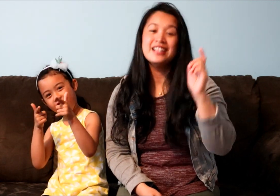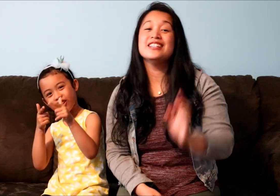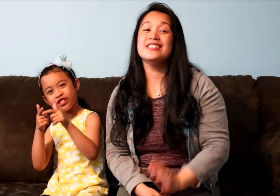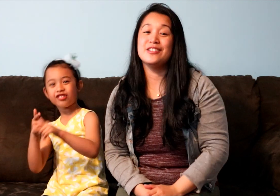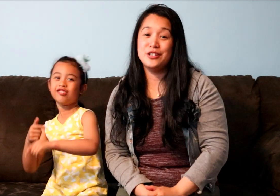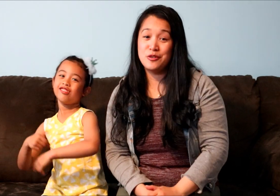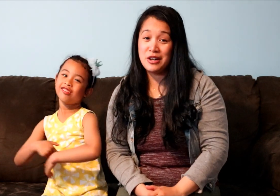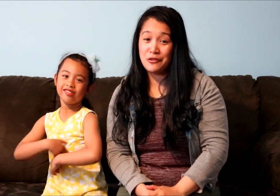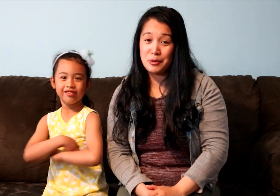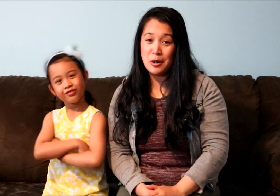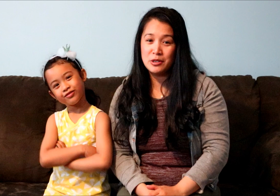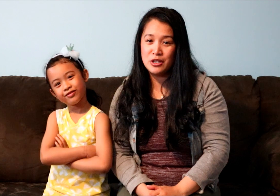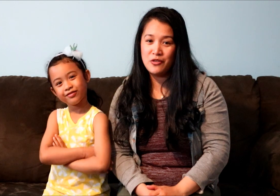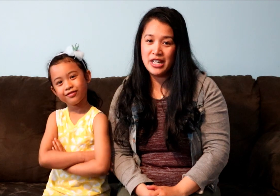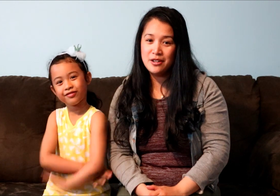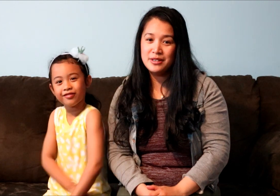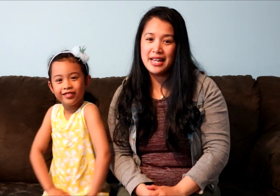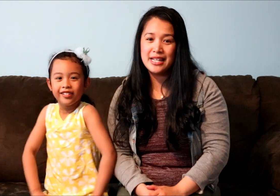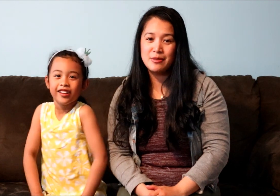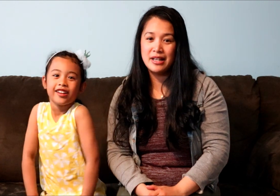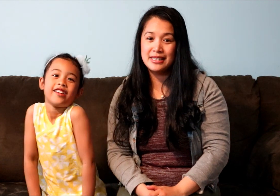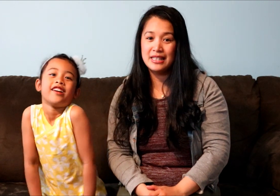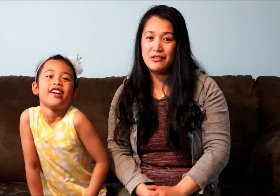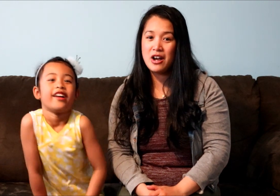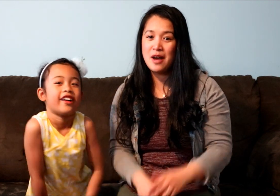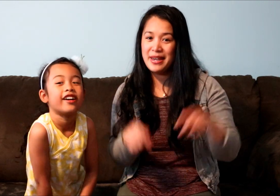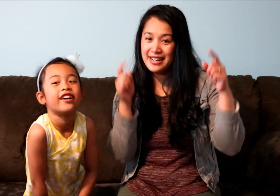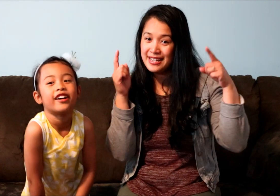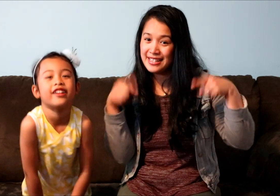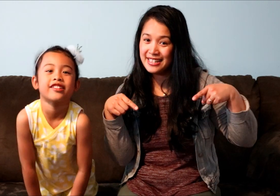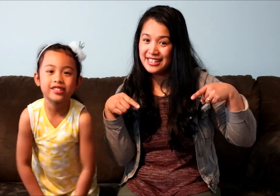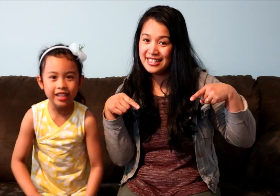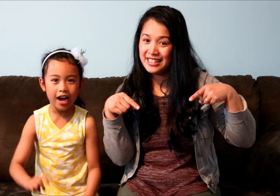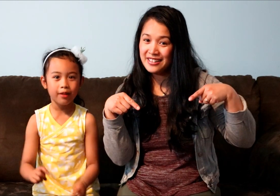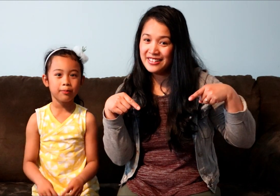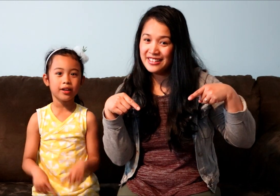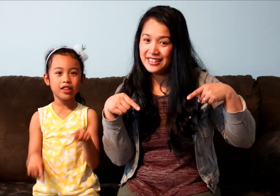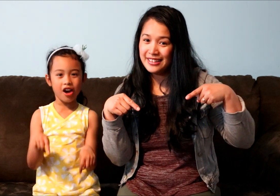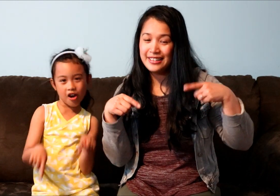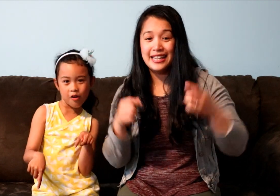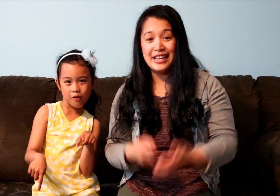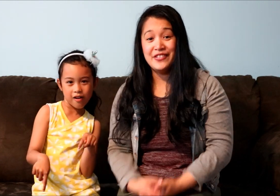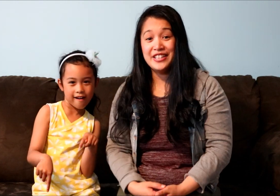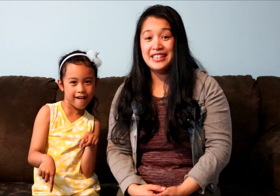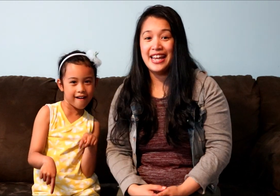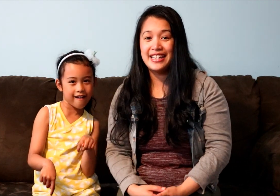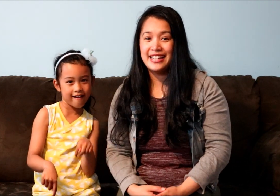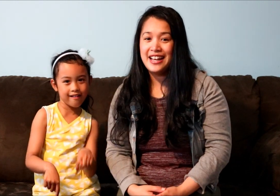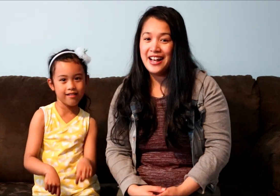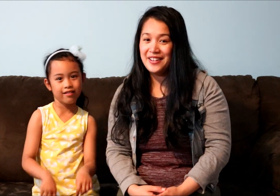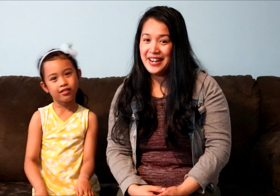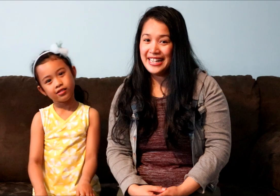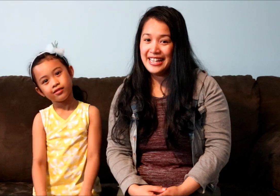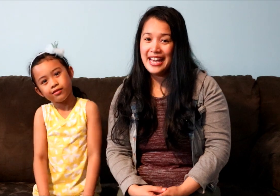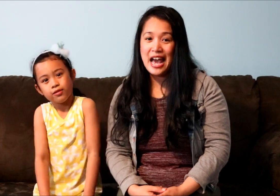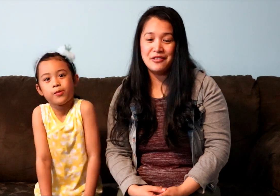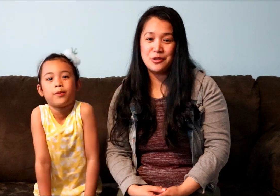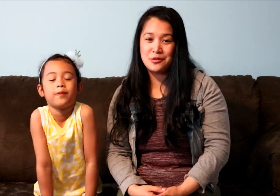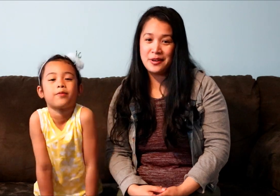So you know whenever we post new videos. As well as leave a comment... Down below! If you'd like. Alrighty, have a great